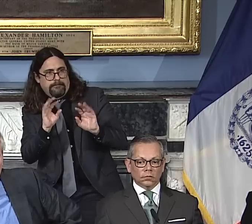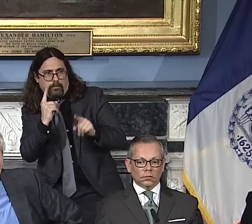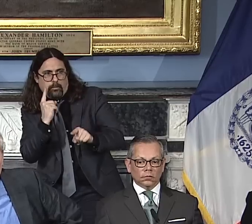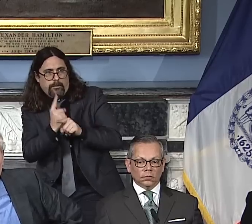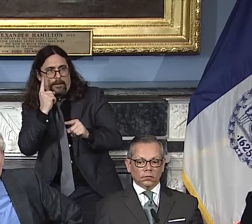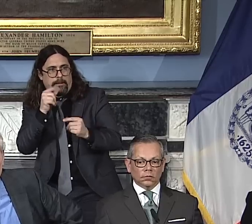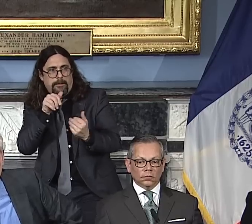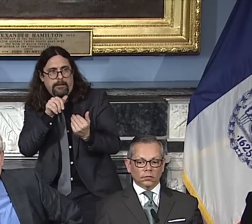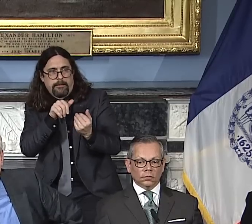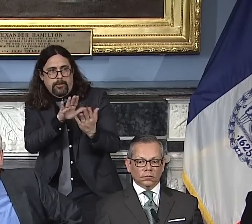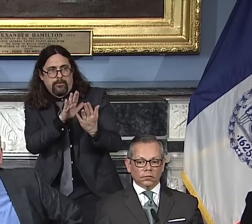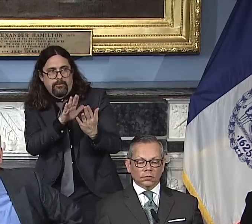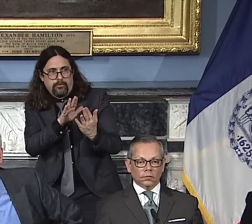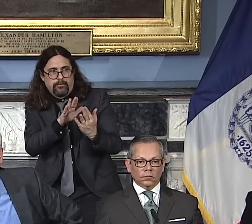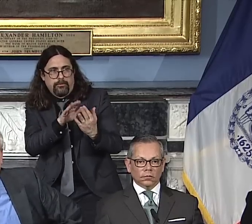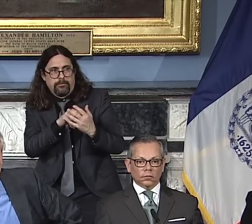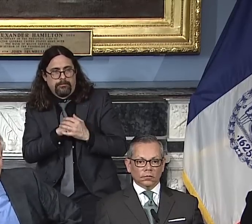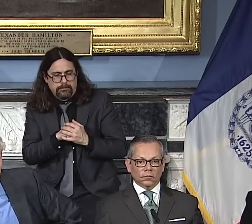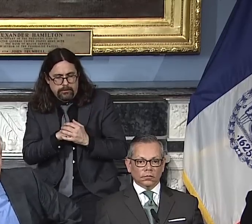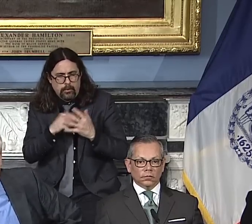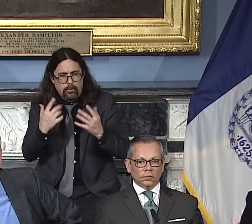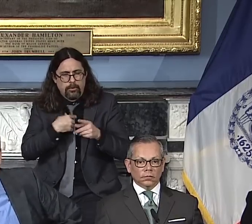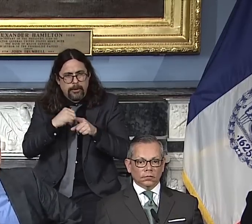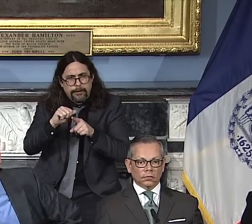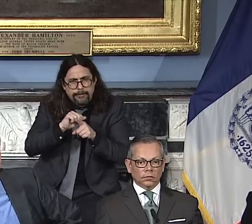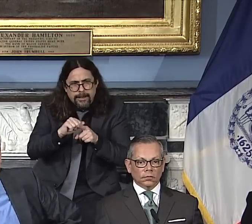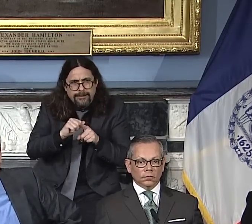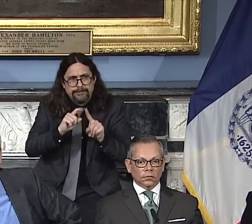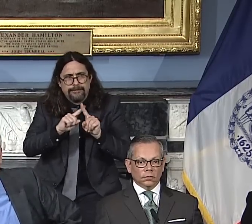testing different scenarios. And then we're going to